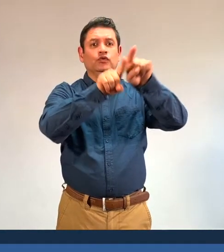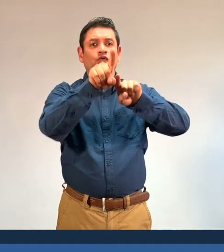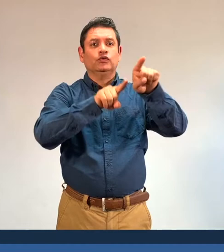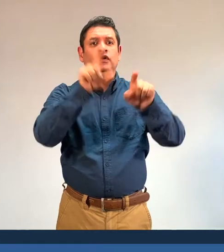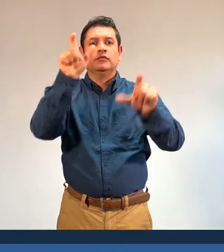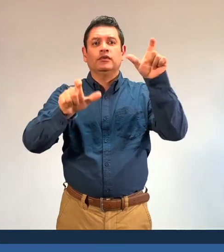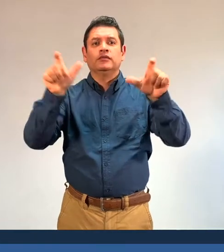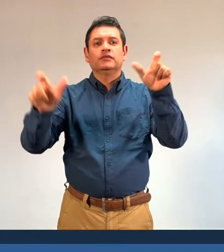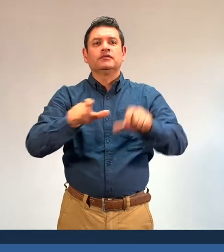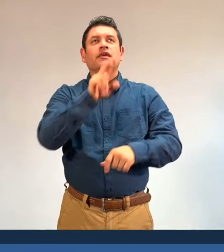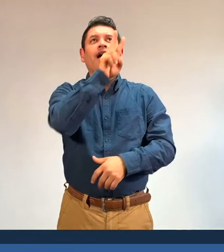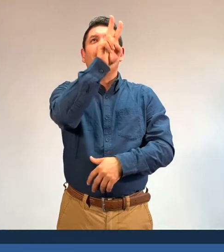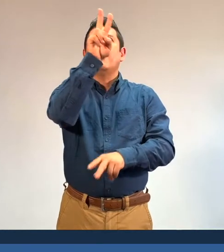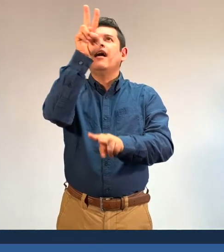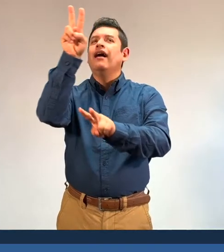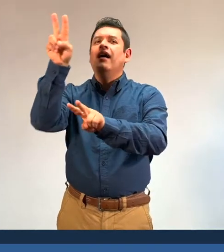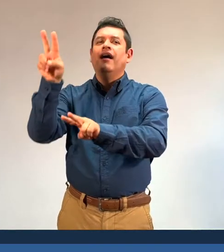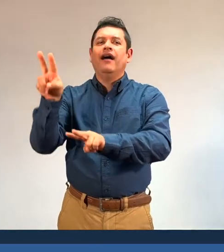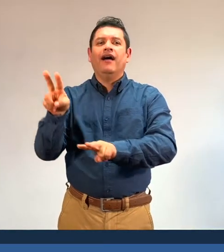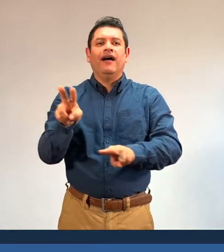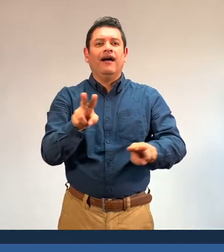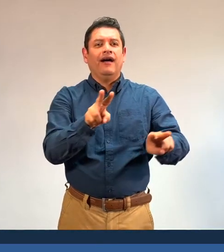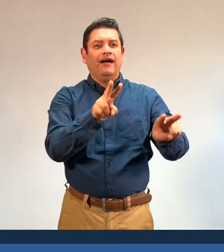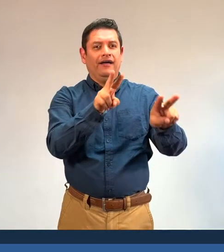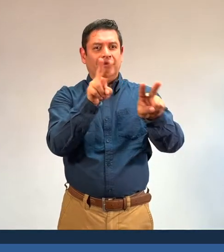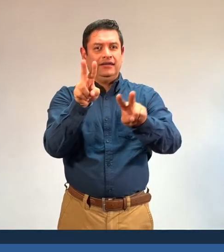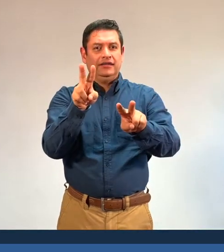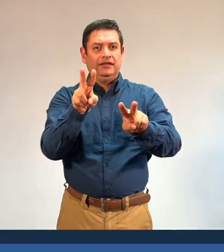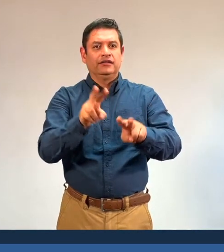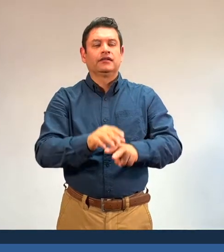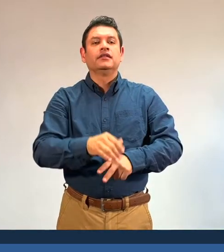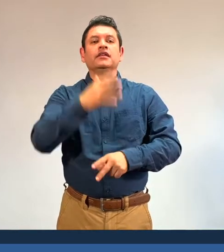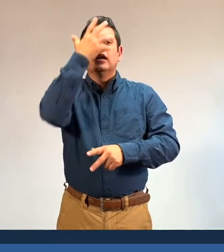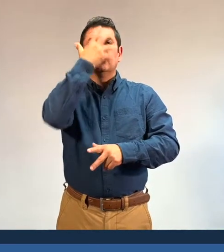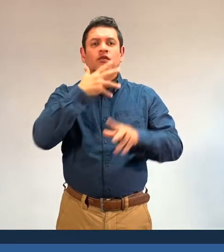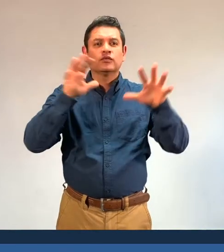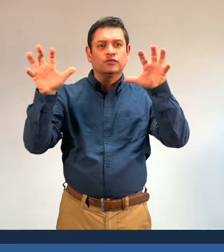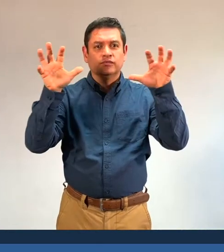characters flying balloons, as well as others in disguise.